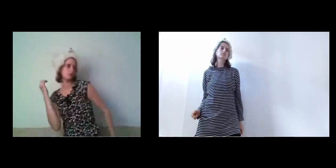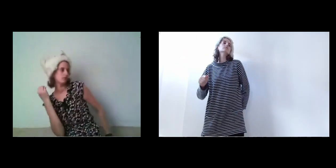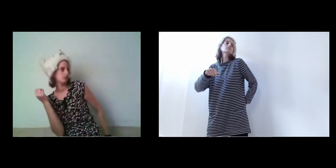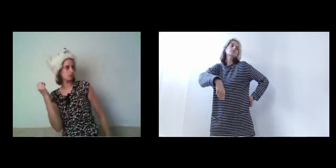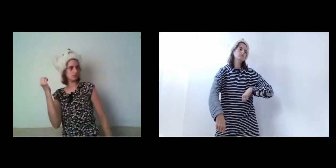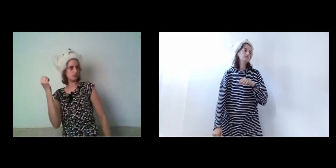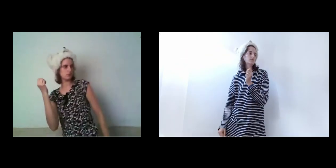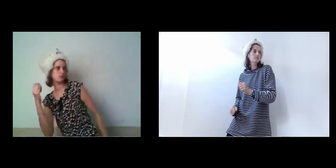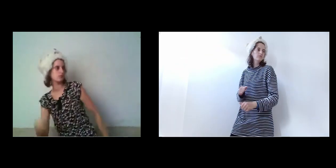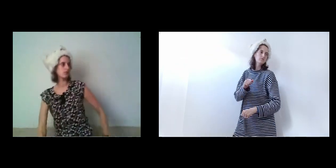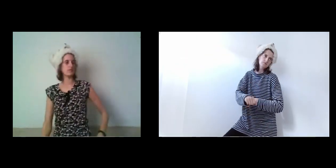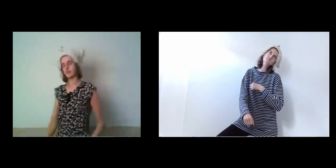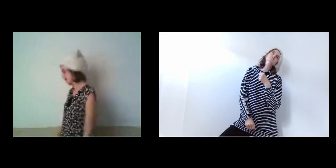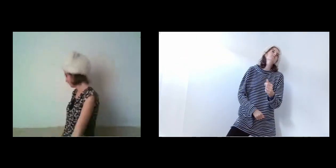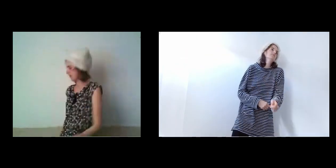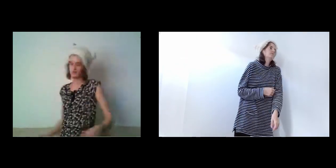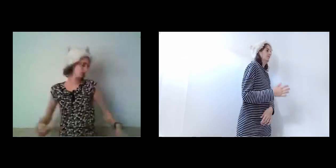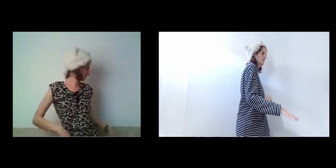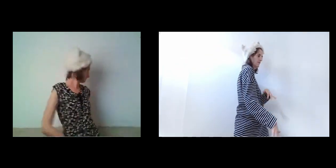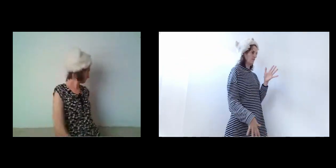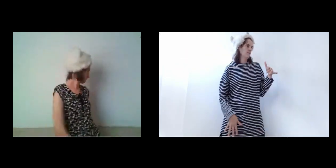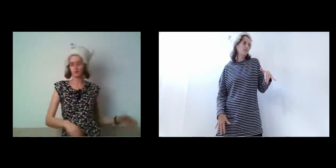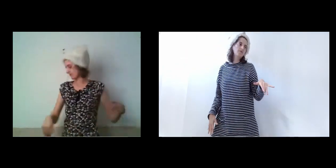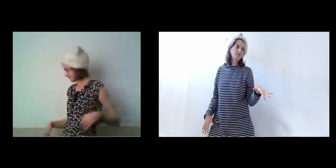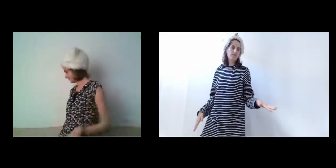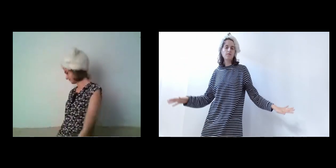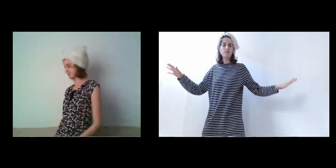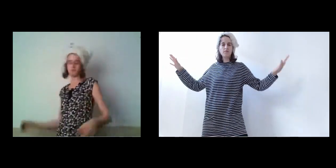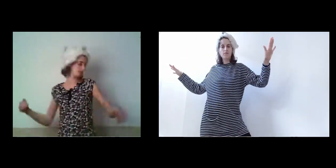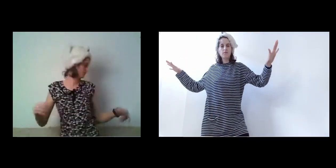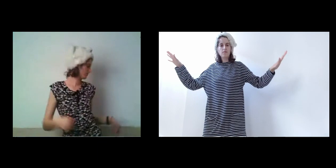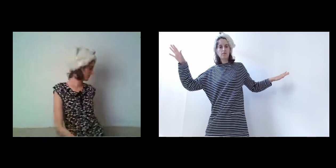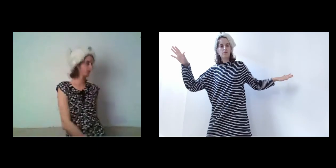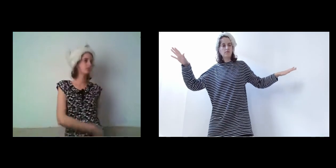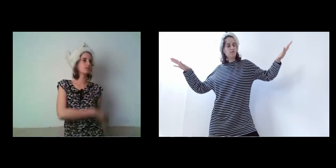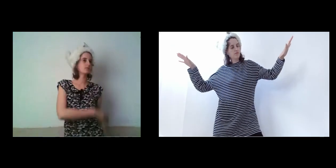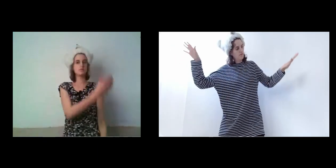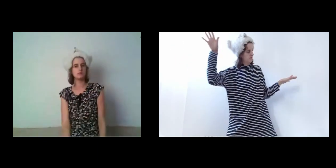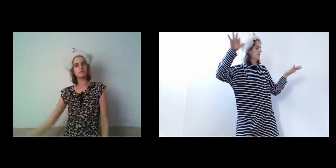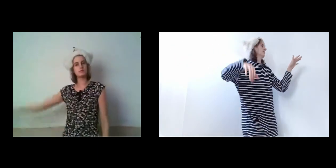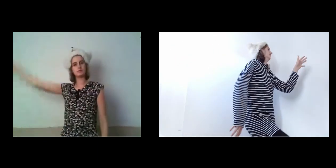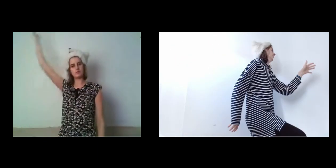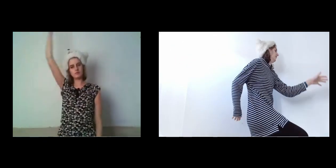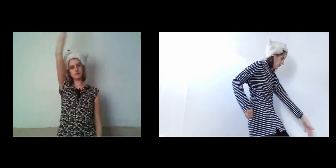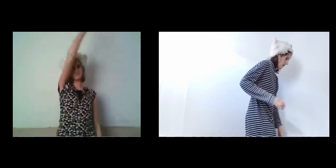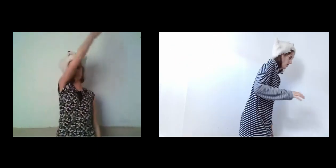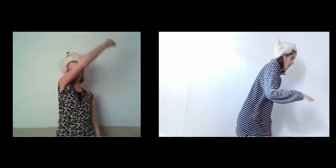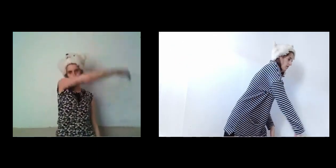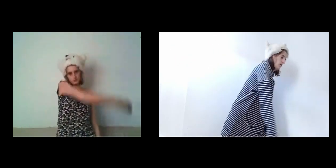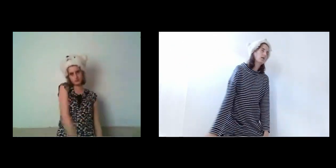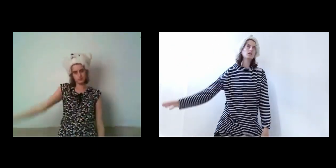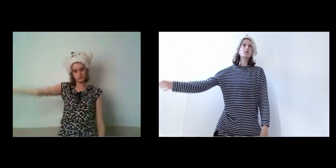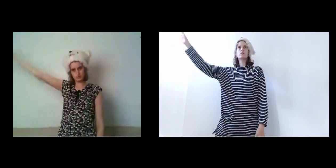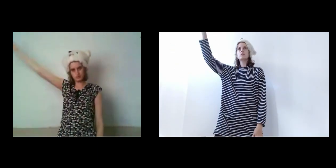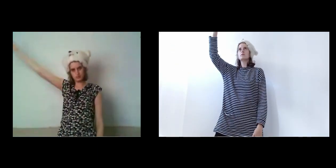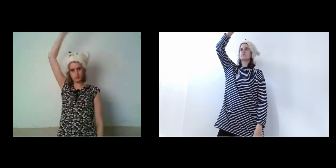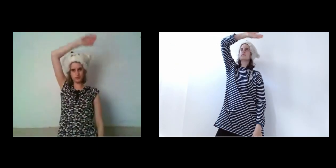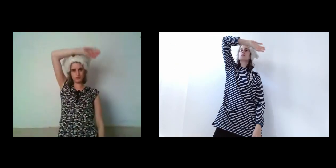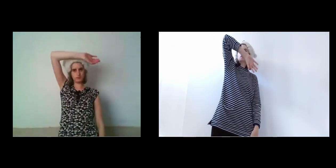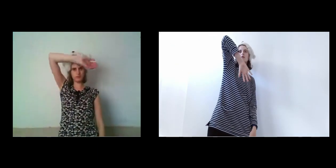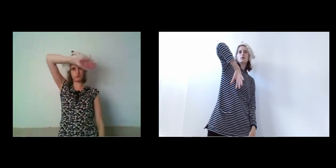blood of the black cat We pet the meth dog of tears In the flickering light we were